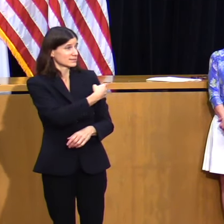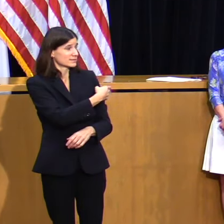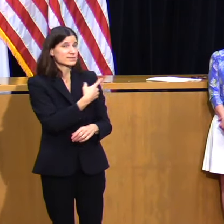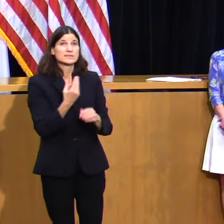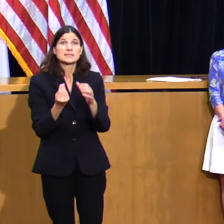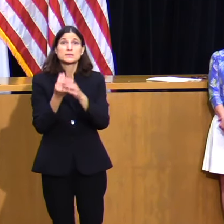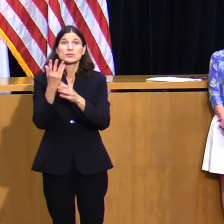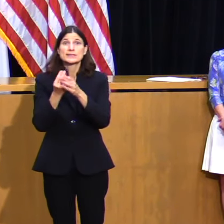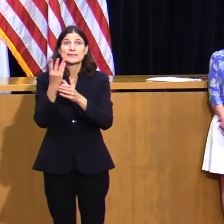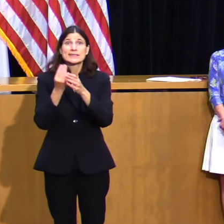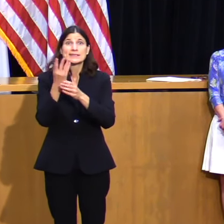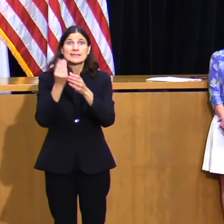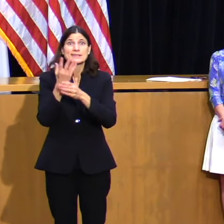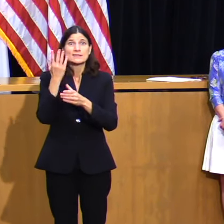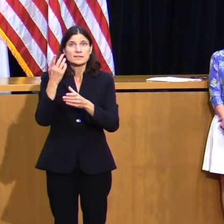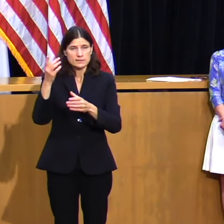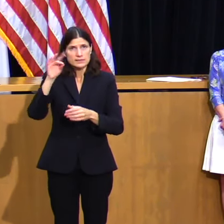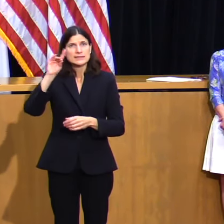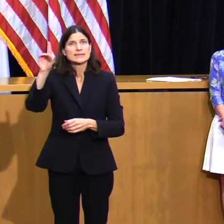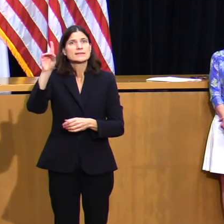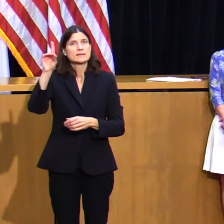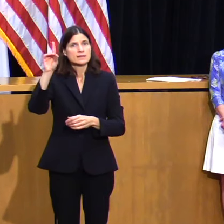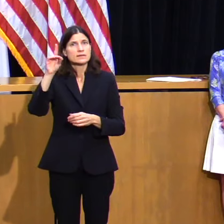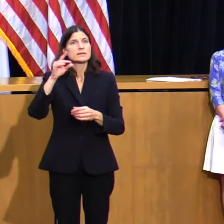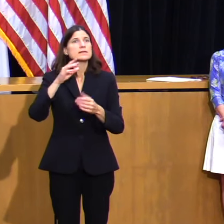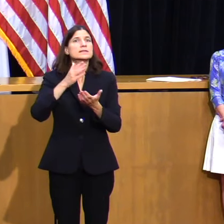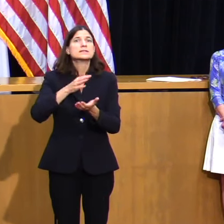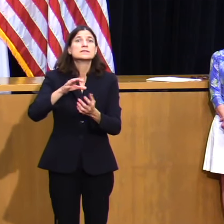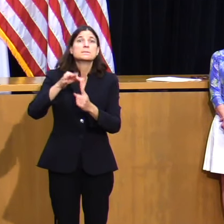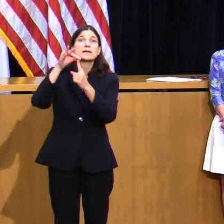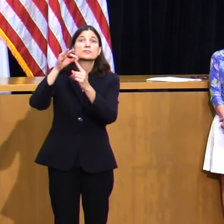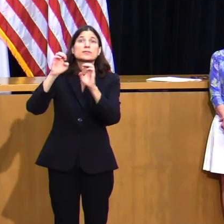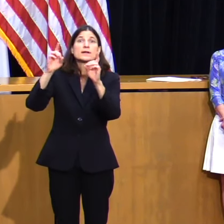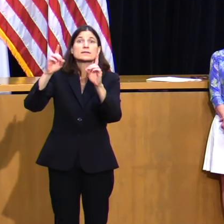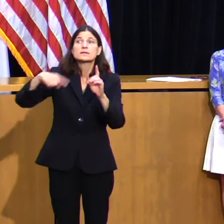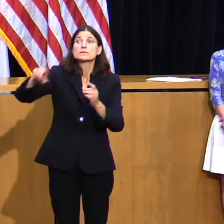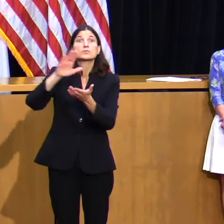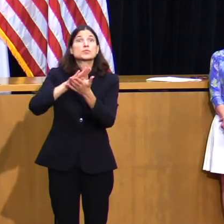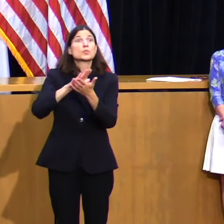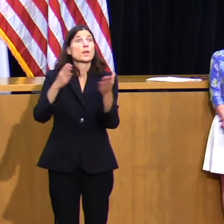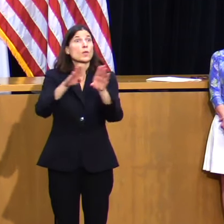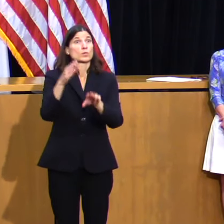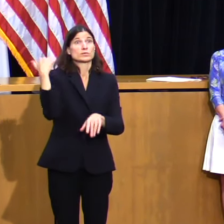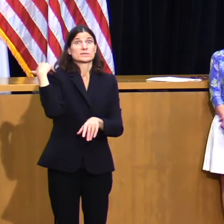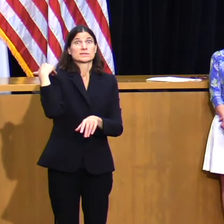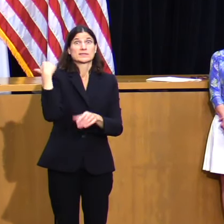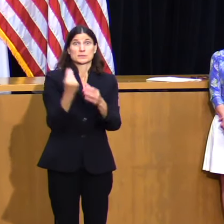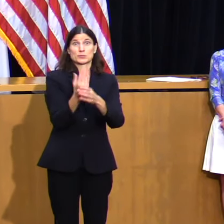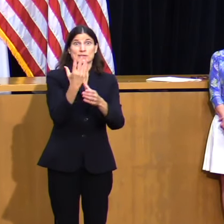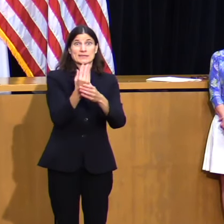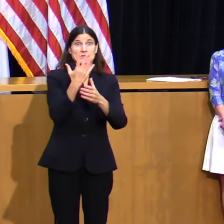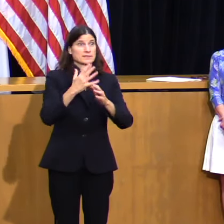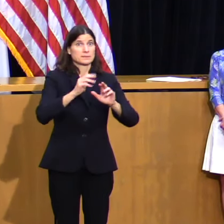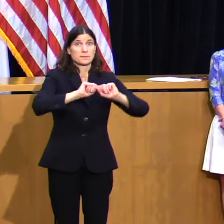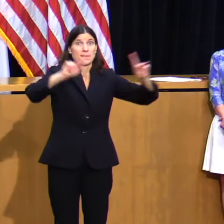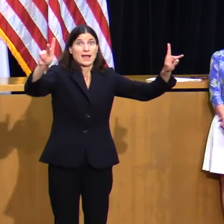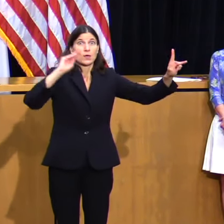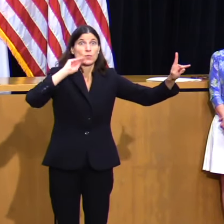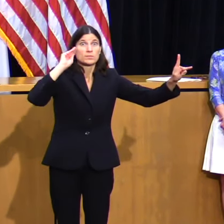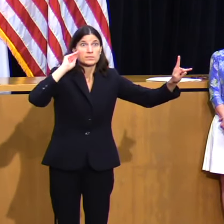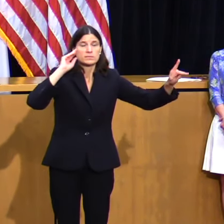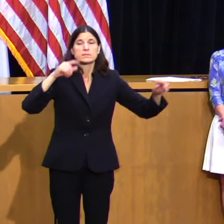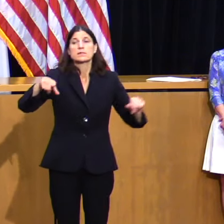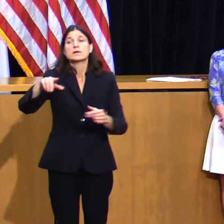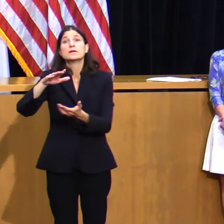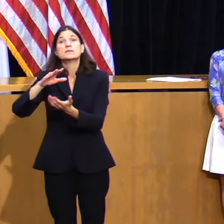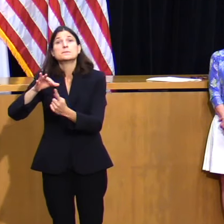through this, and we visited a few of them, and kids are wearing masks, instructors are wearing masks, and the